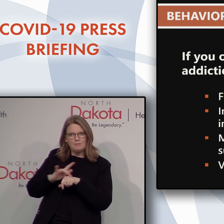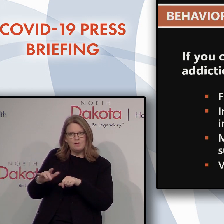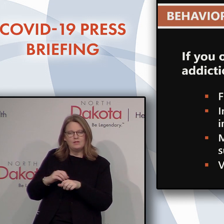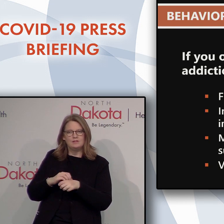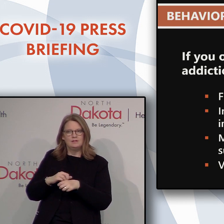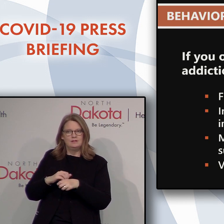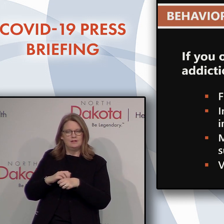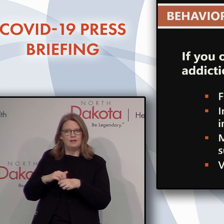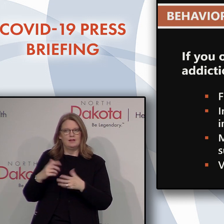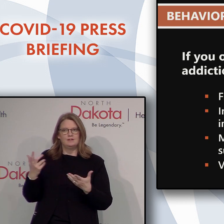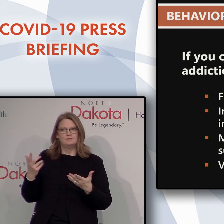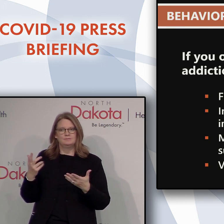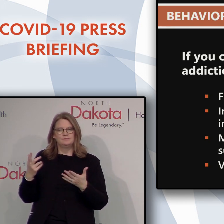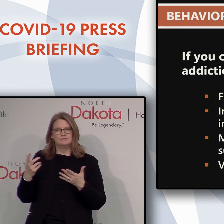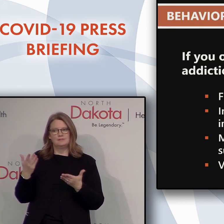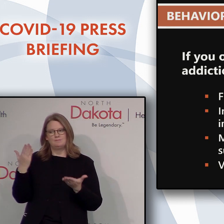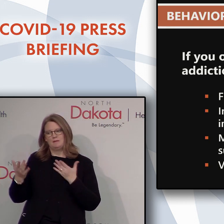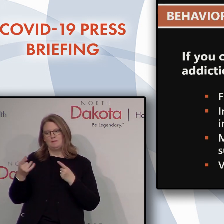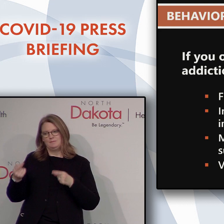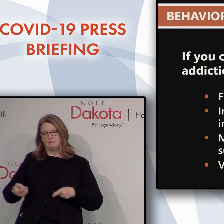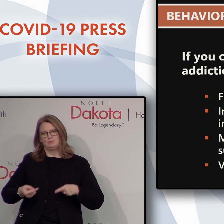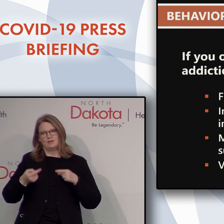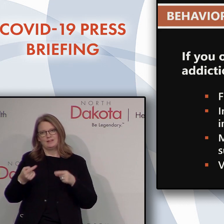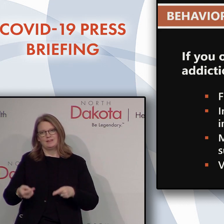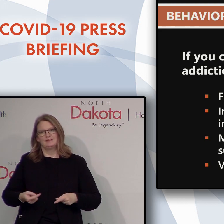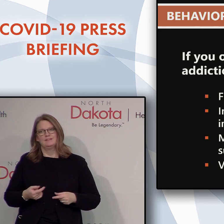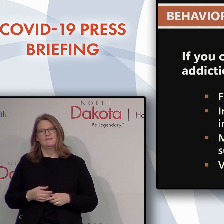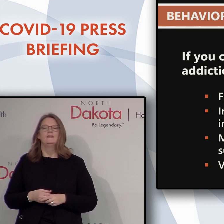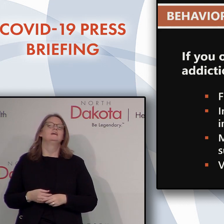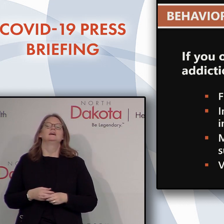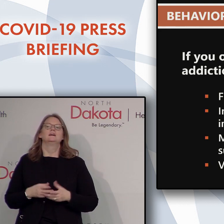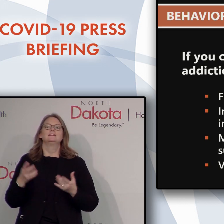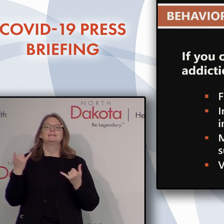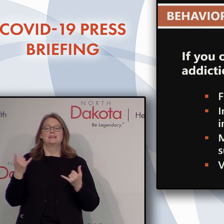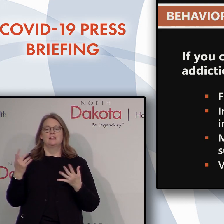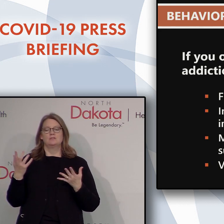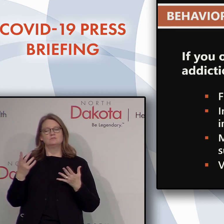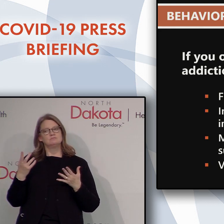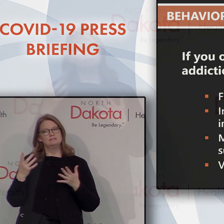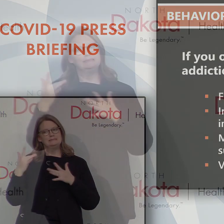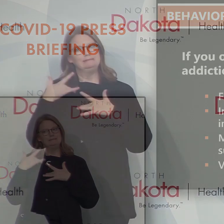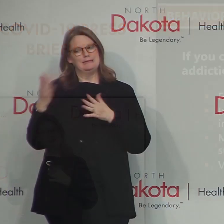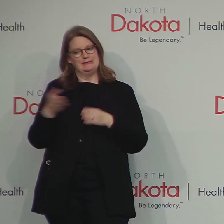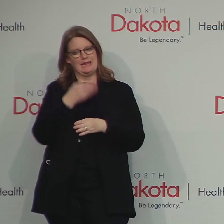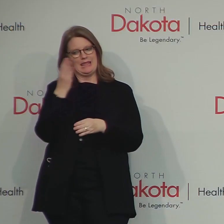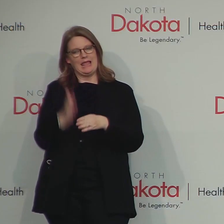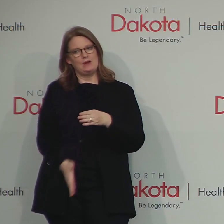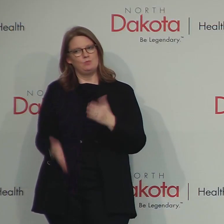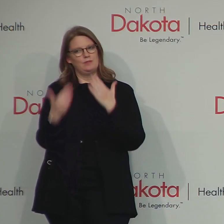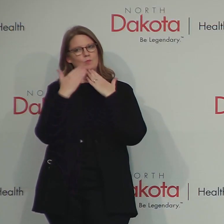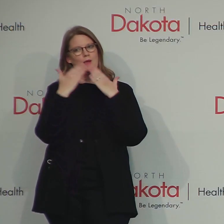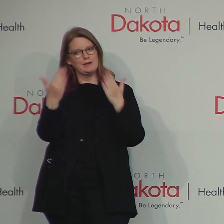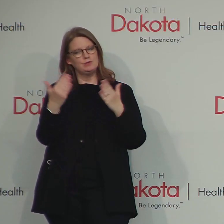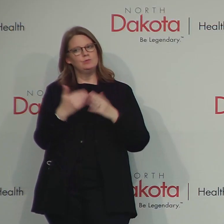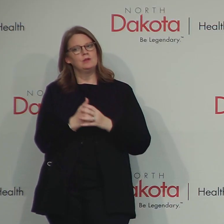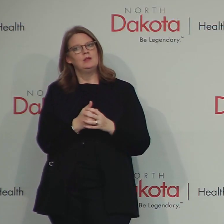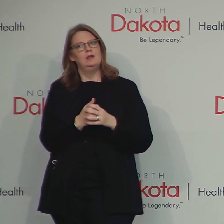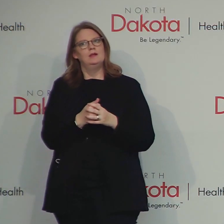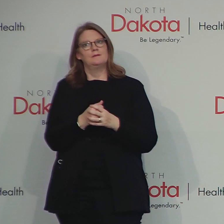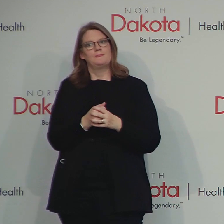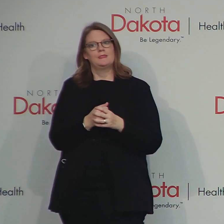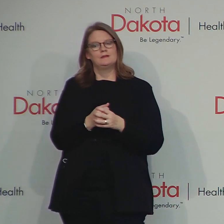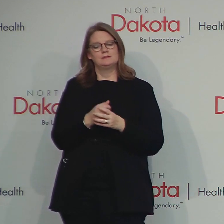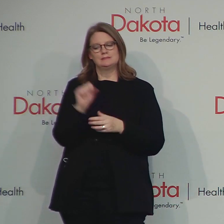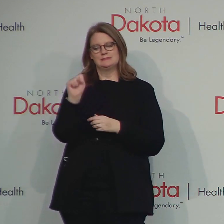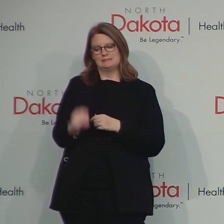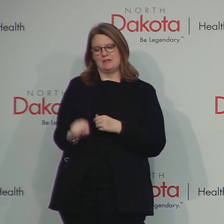those who might be struggling. As we close, as we do, with a gratitude quote,